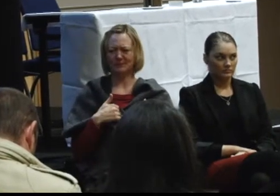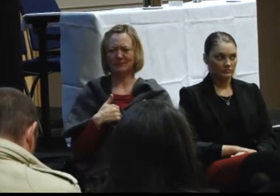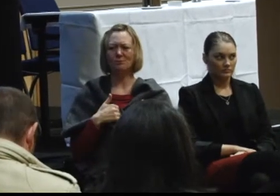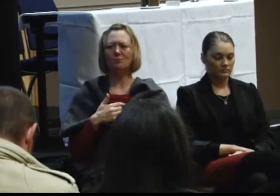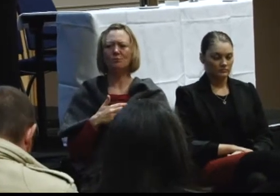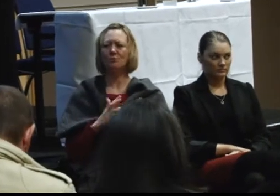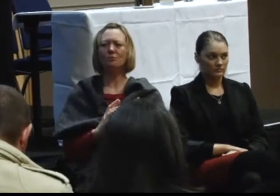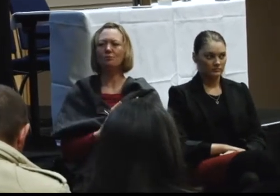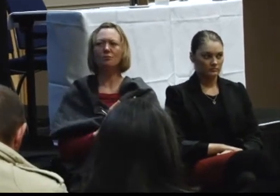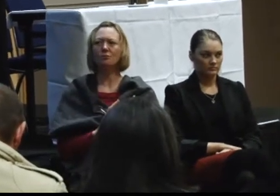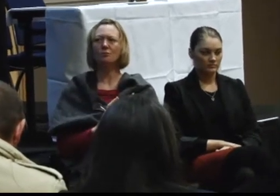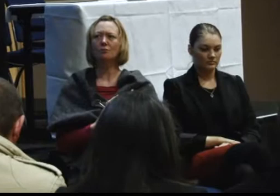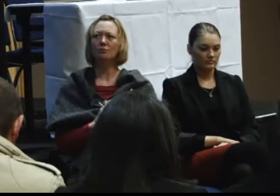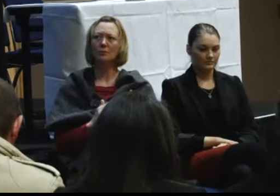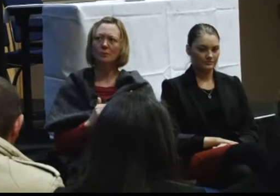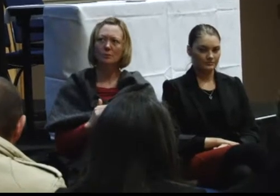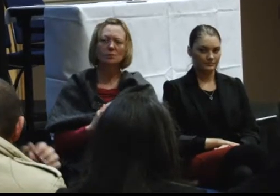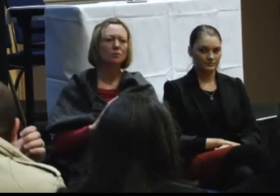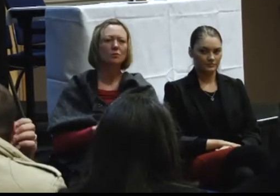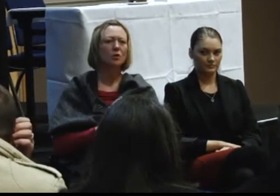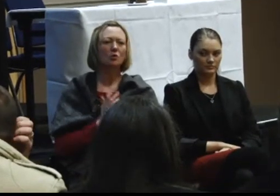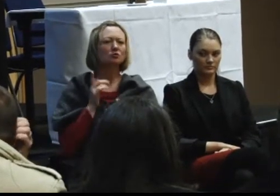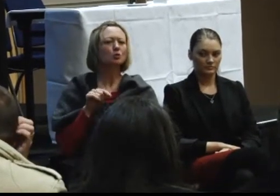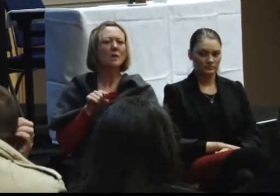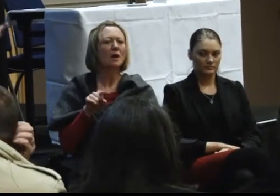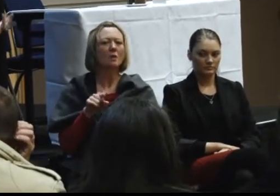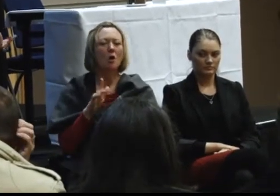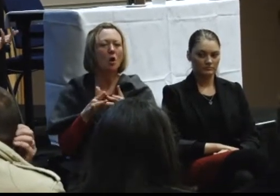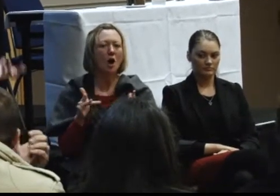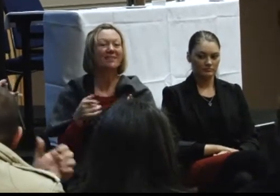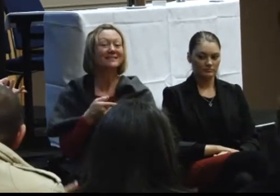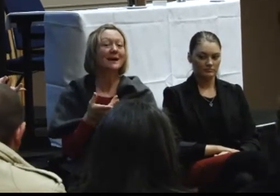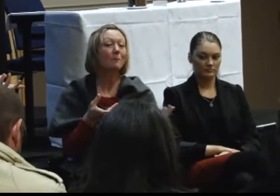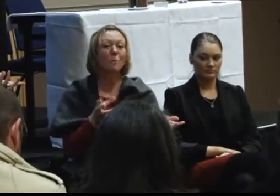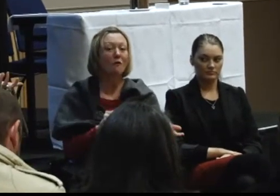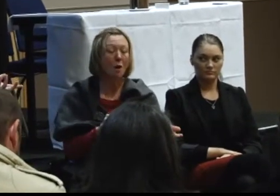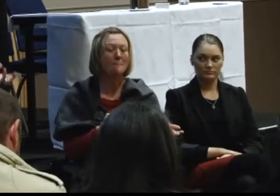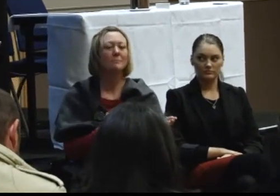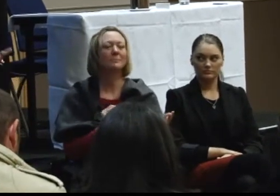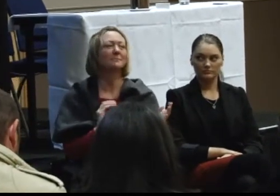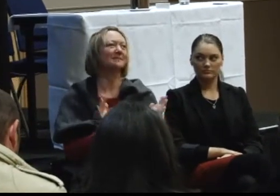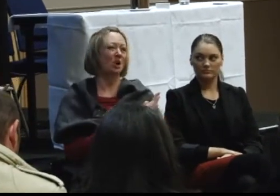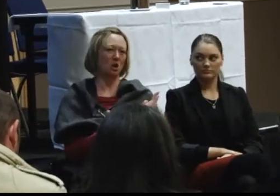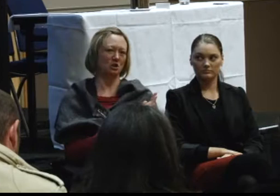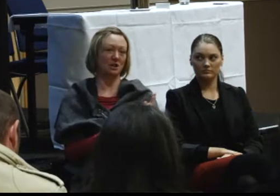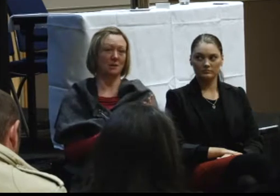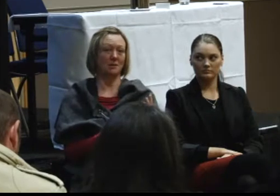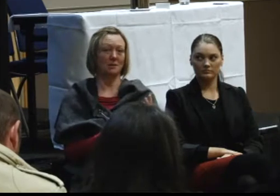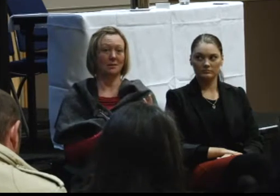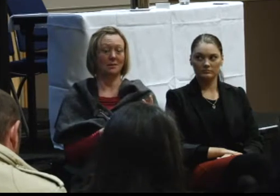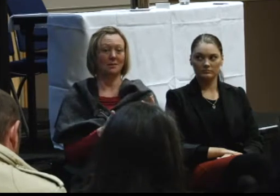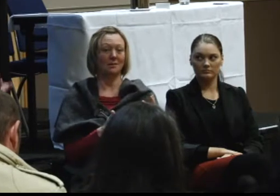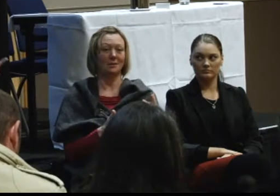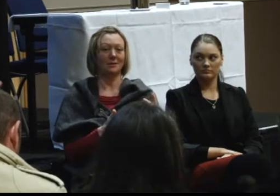in trying to go about this alone. So this was actually born, you know, thanks to the beauty of technology. I was sitting poolside at my